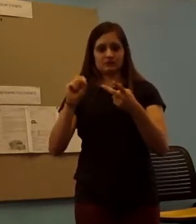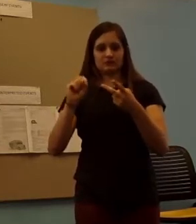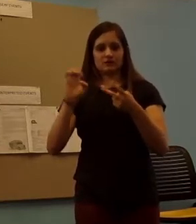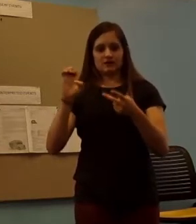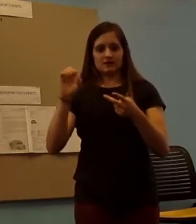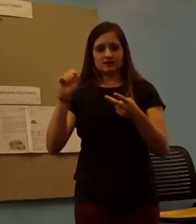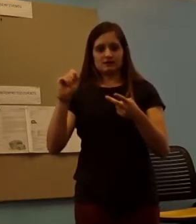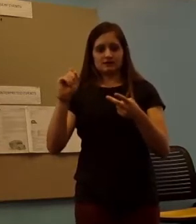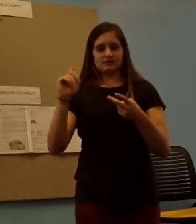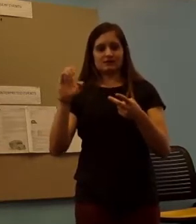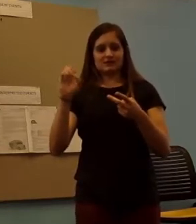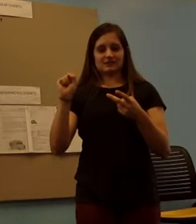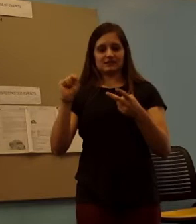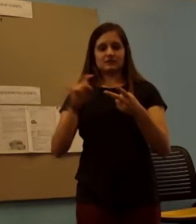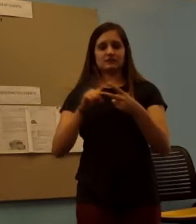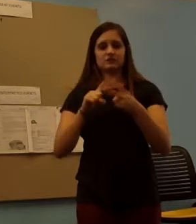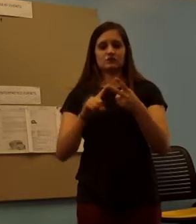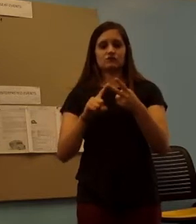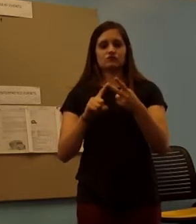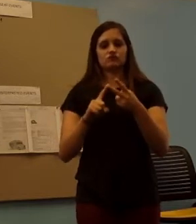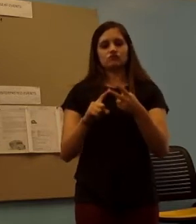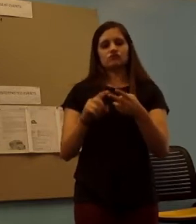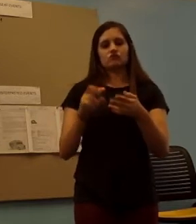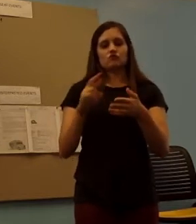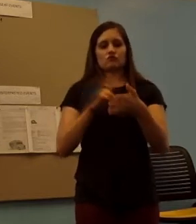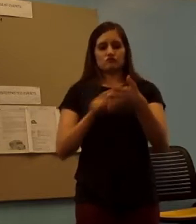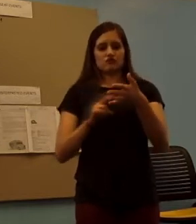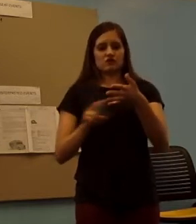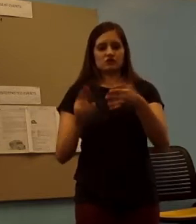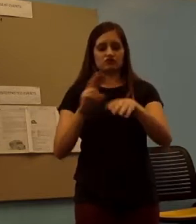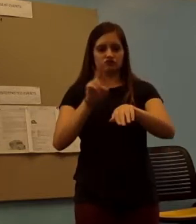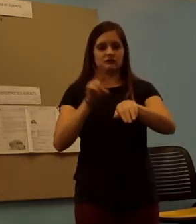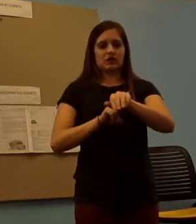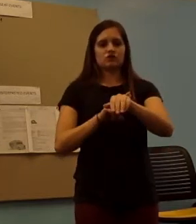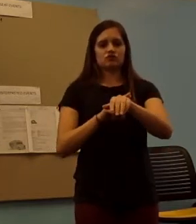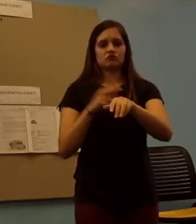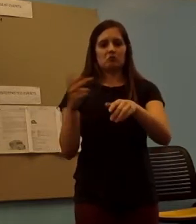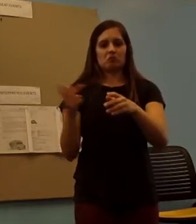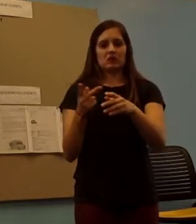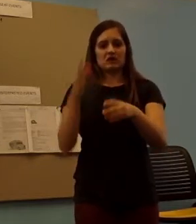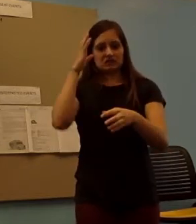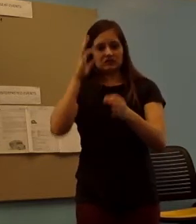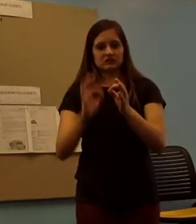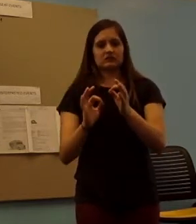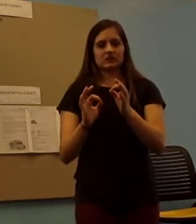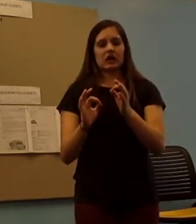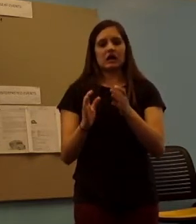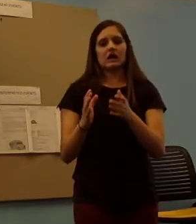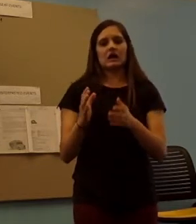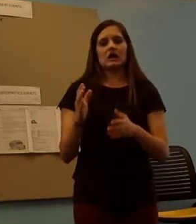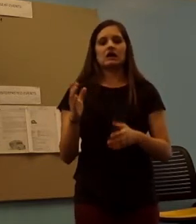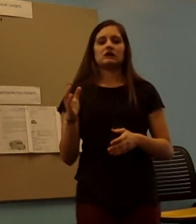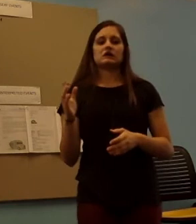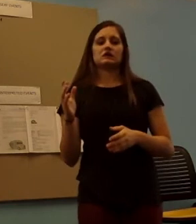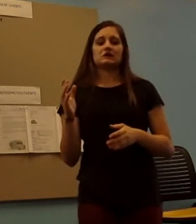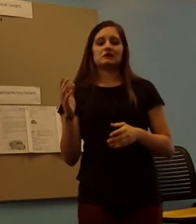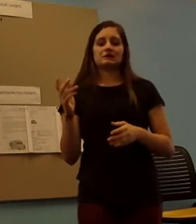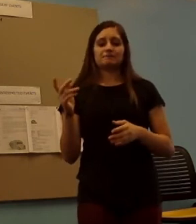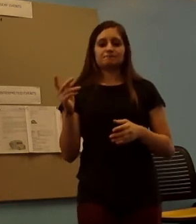but some animals are more equal than others because they truly impact that ecosystem while others make minimal impact to it.